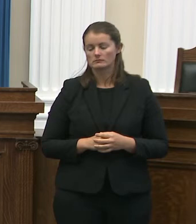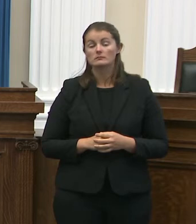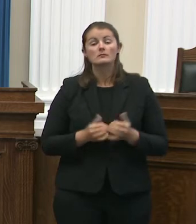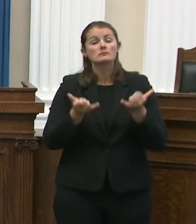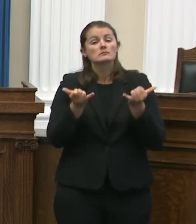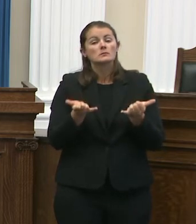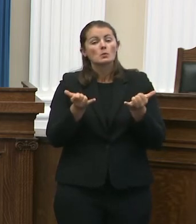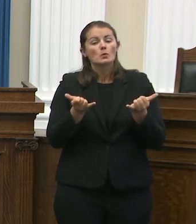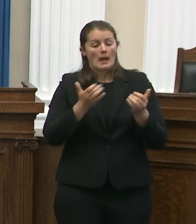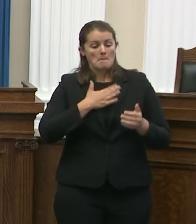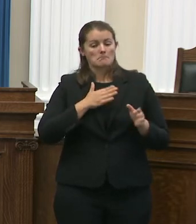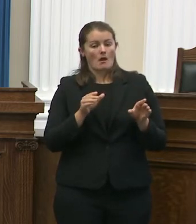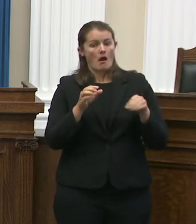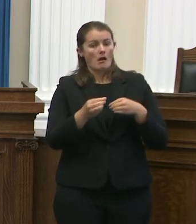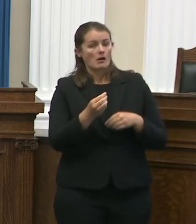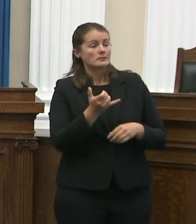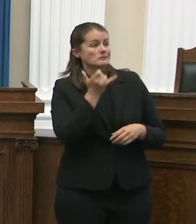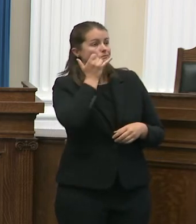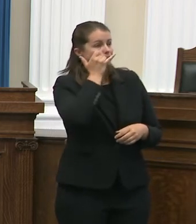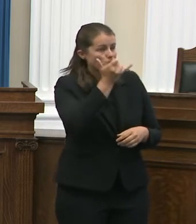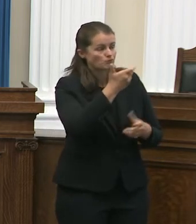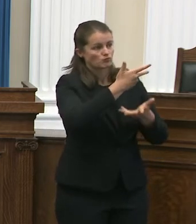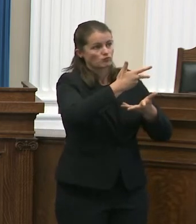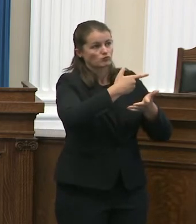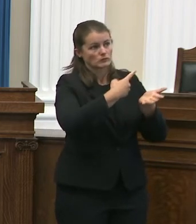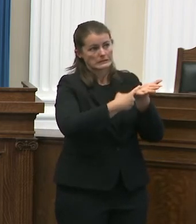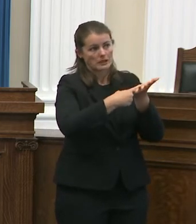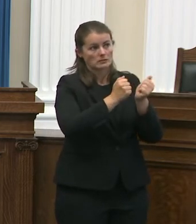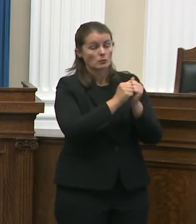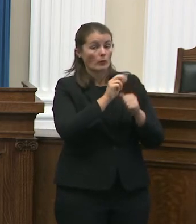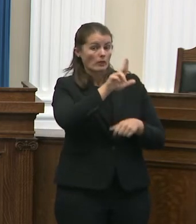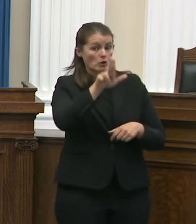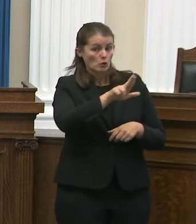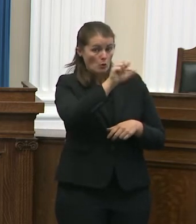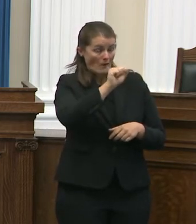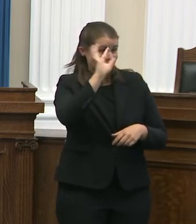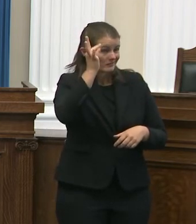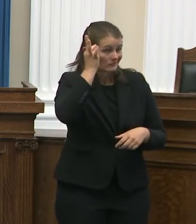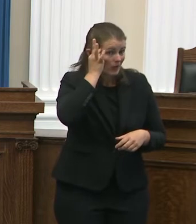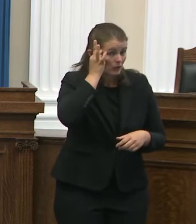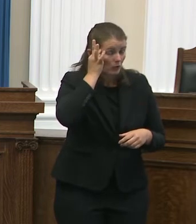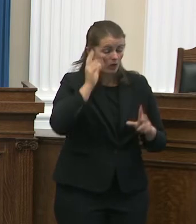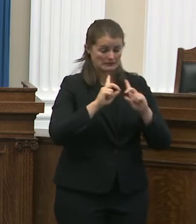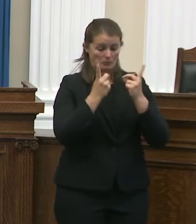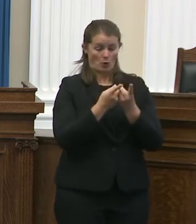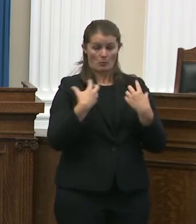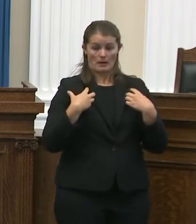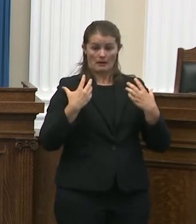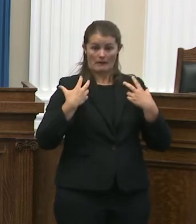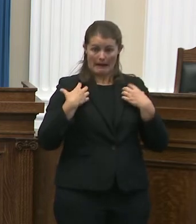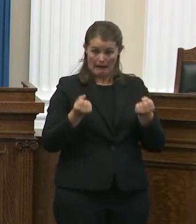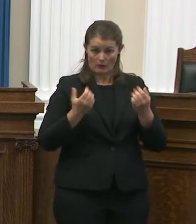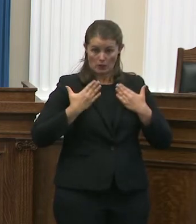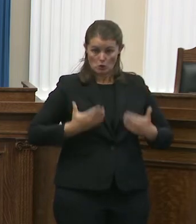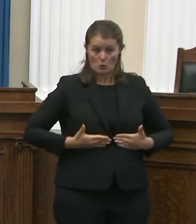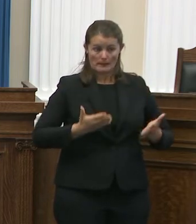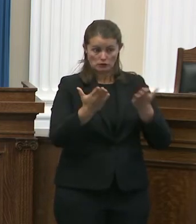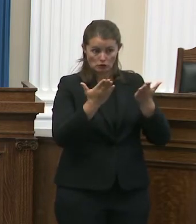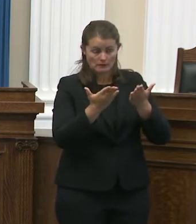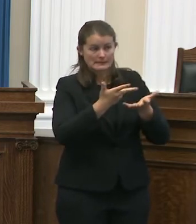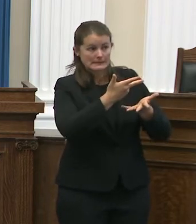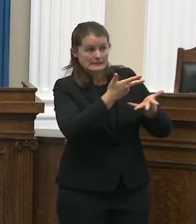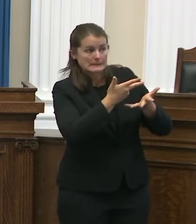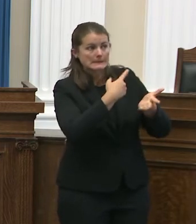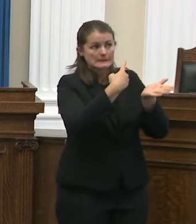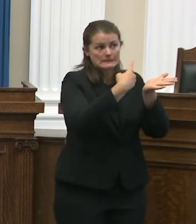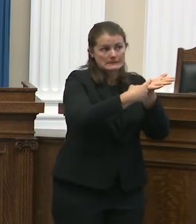Services and the Federal Emergency Management Agency. While discussing Nevada's data and using other